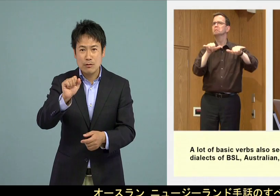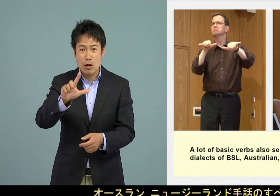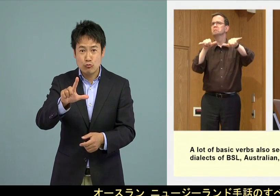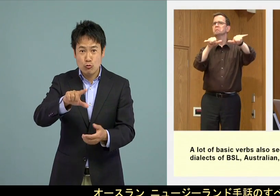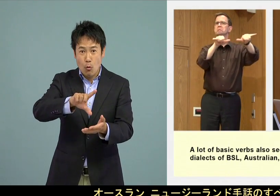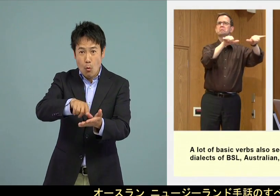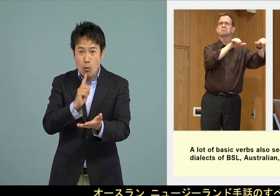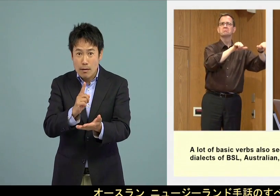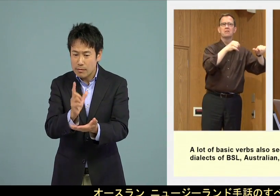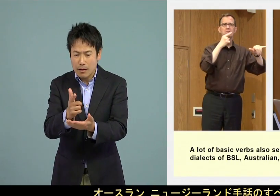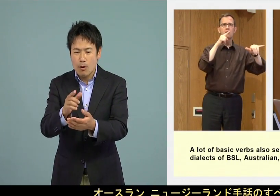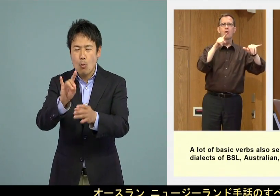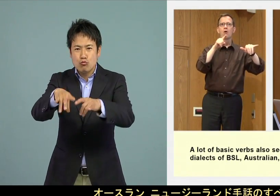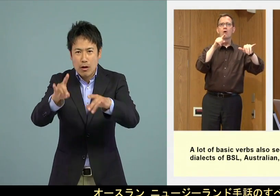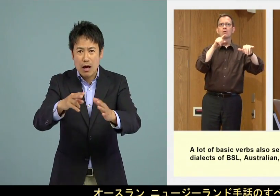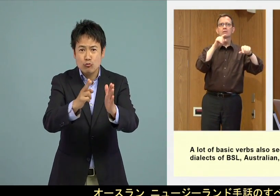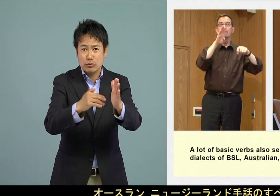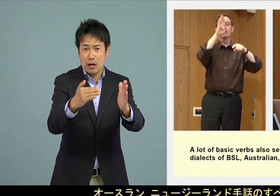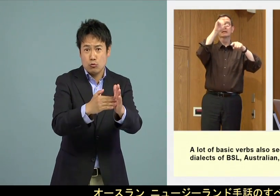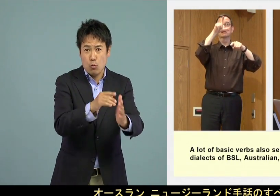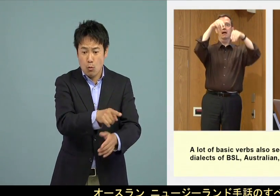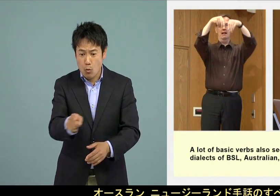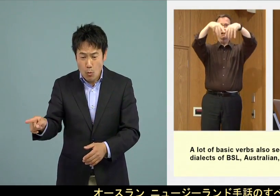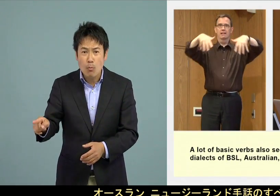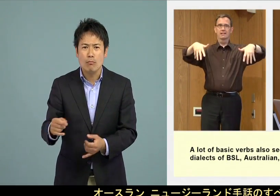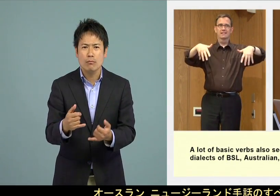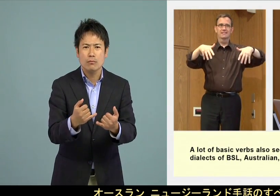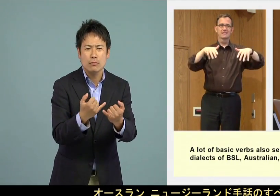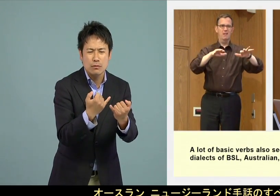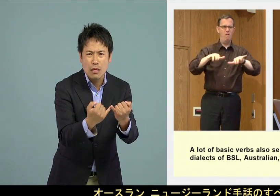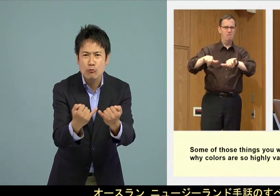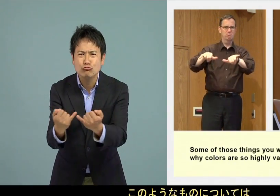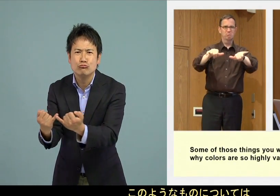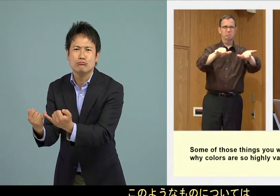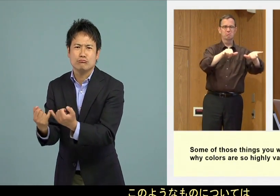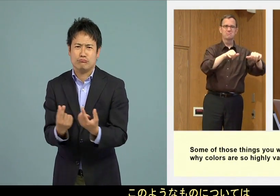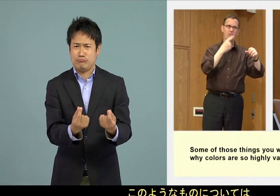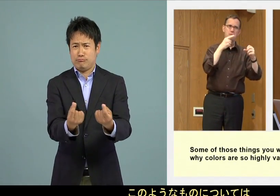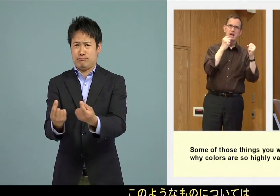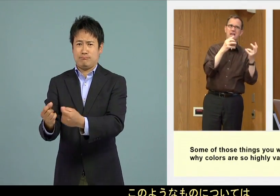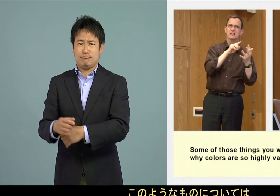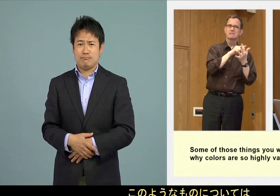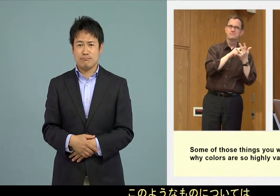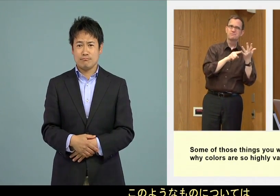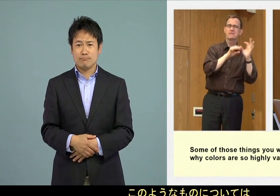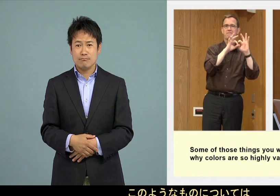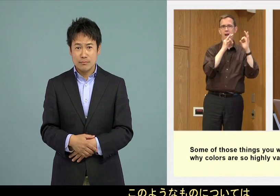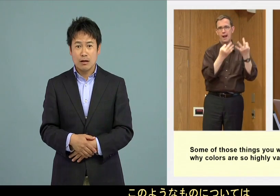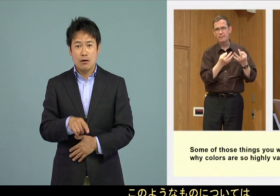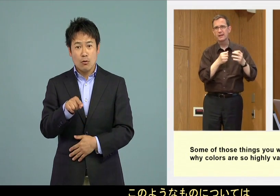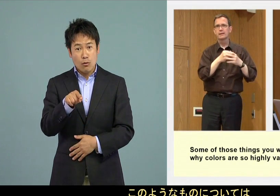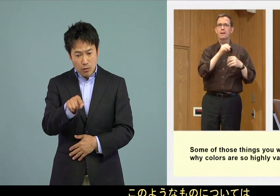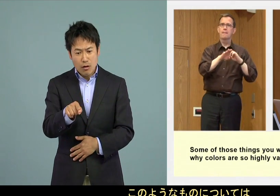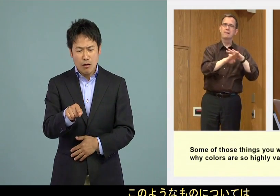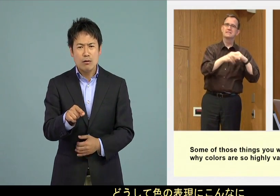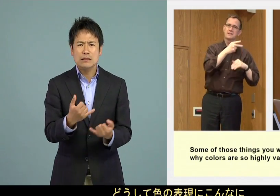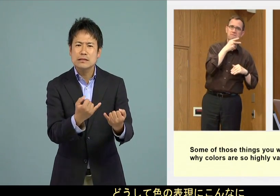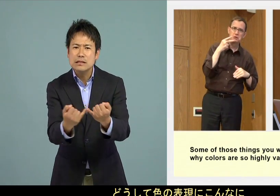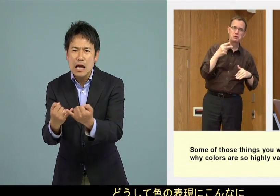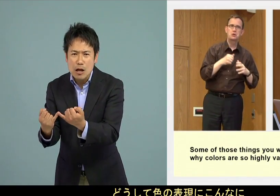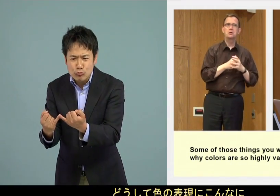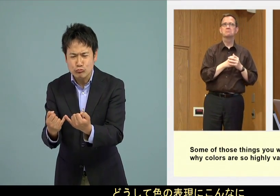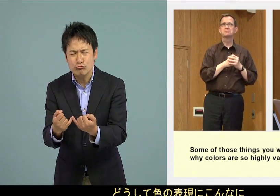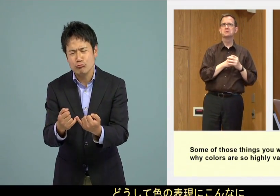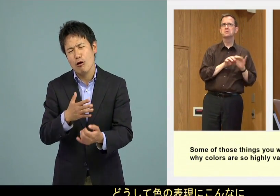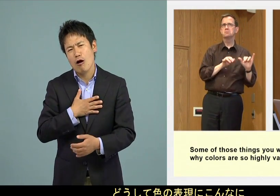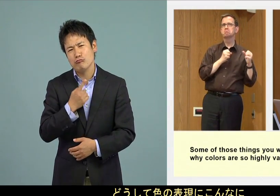all of the dialects of British Sign Language, Australian Sign Language and New Zealand Sign Language. So some of those things are things you would expect to be similar.